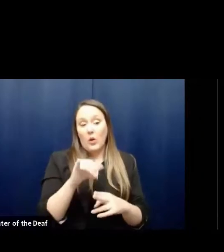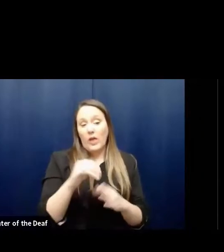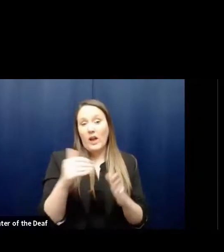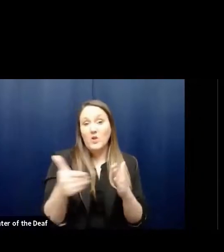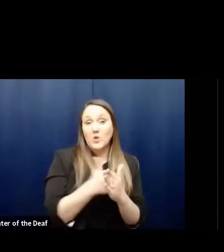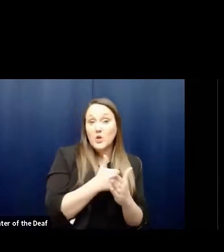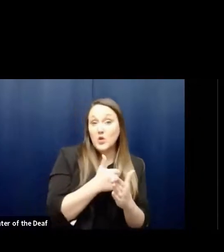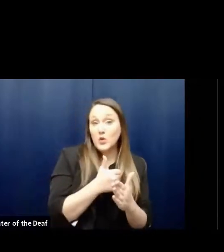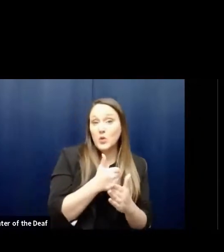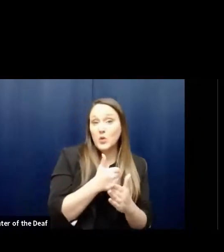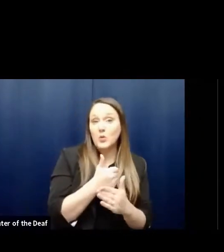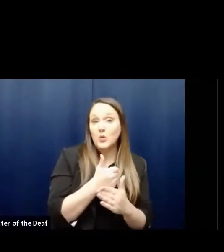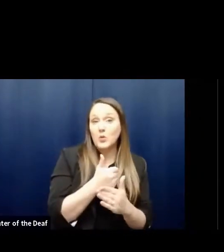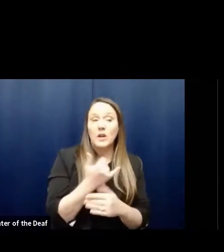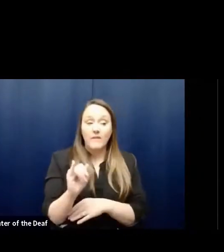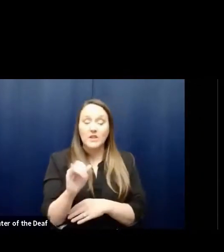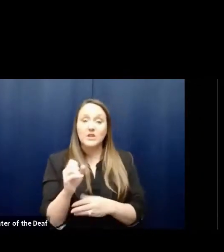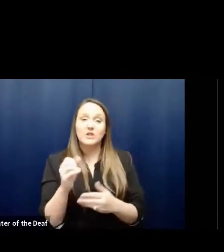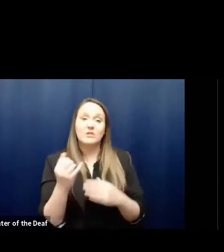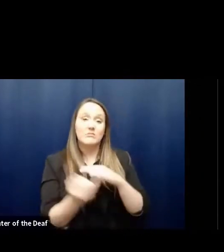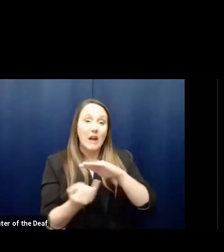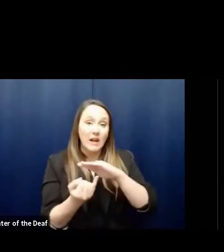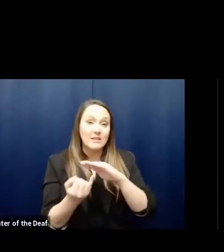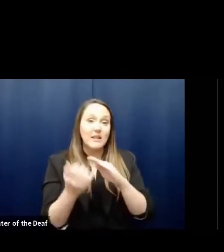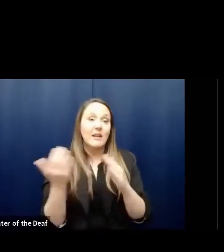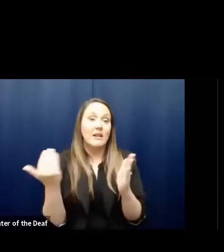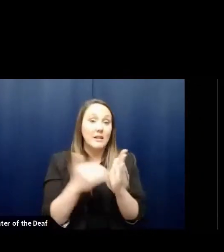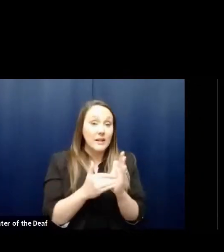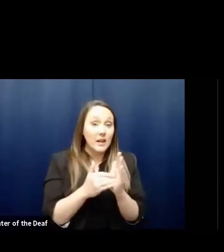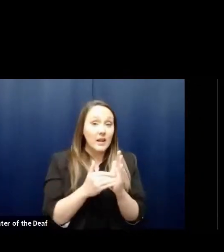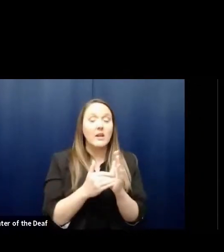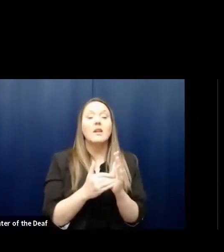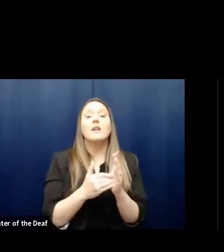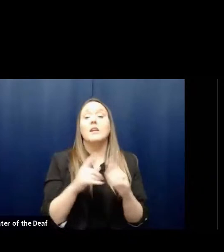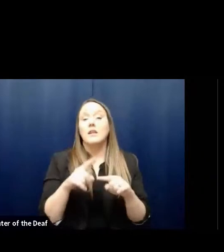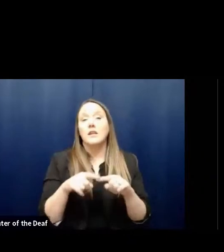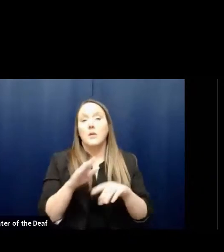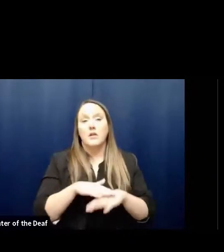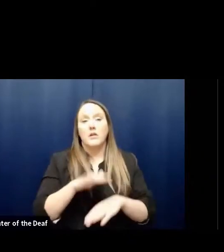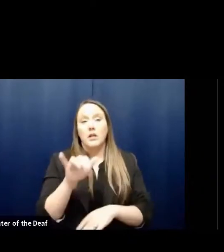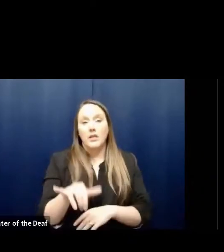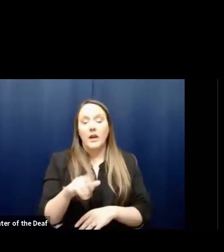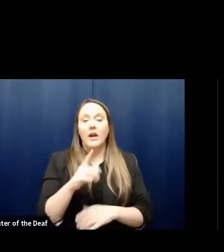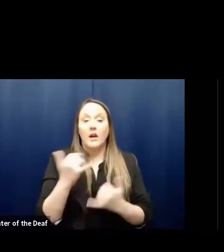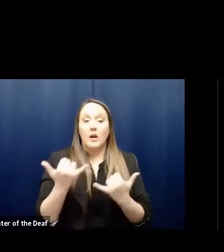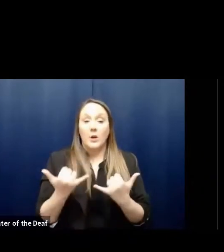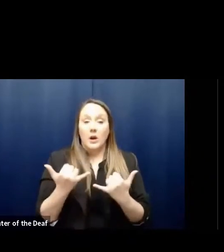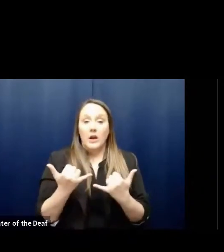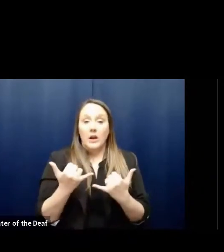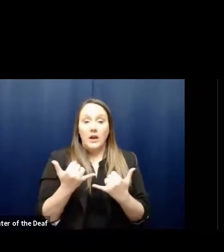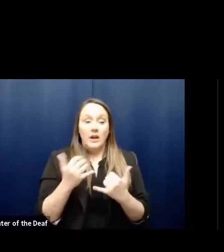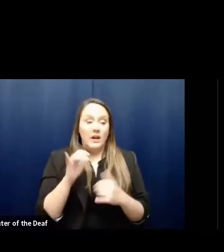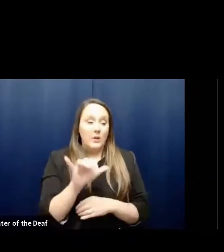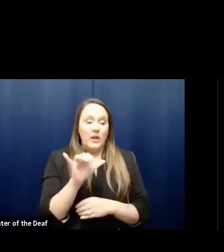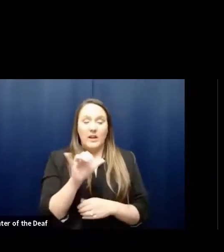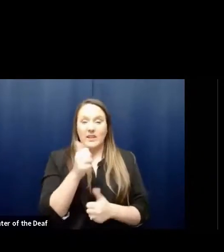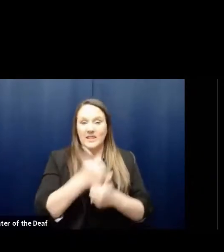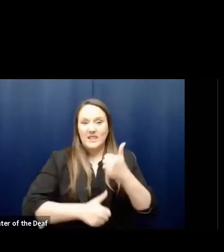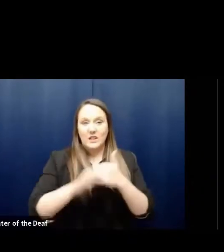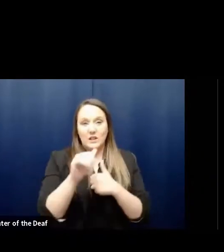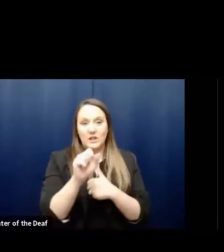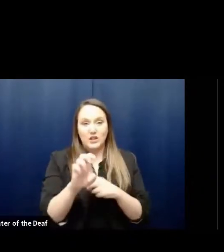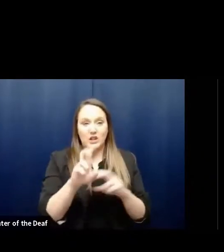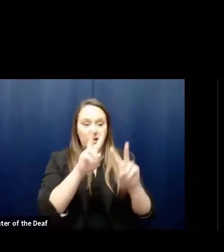infection and isolate again and quarantine based on that. At this point, again, it's really those come by case basis, and we continue